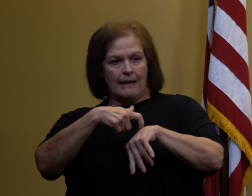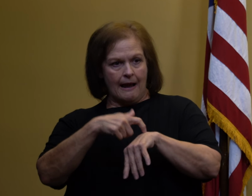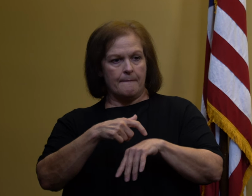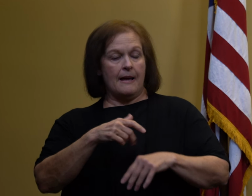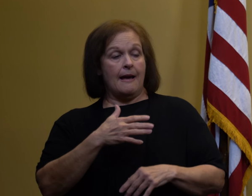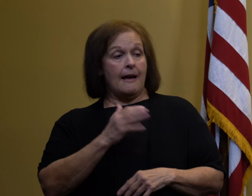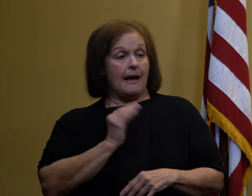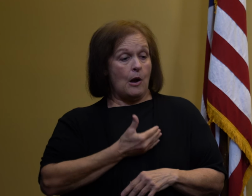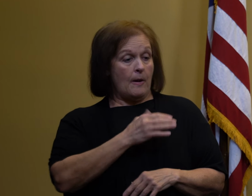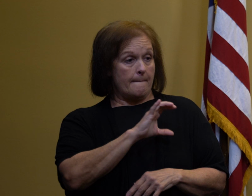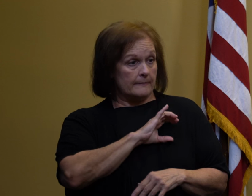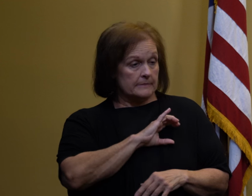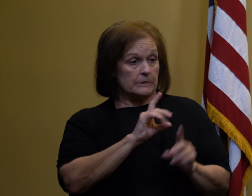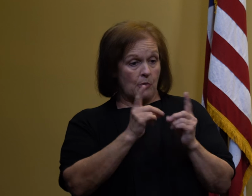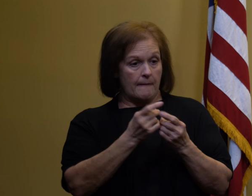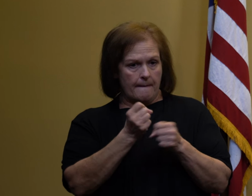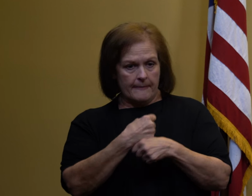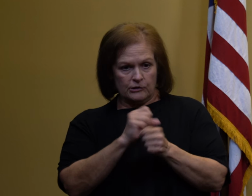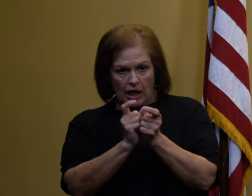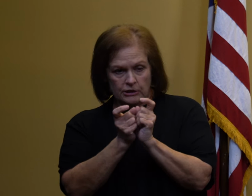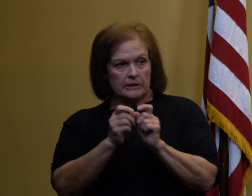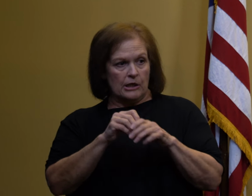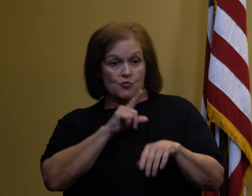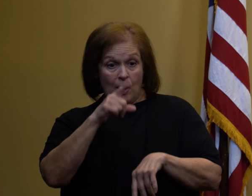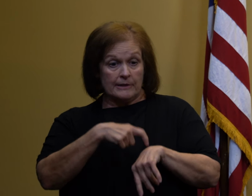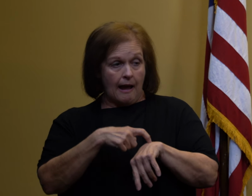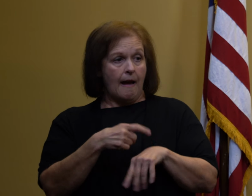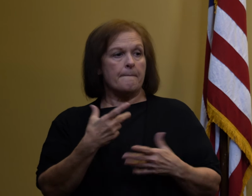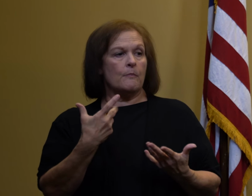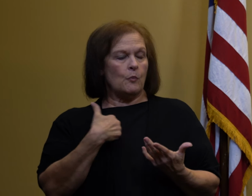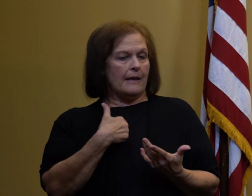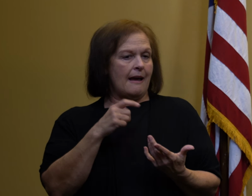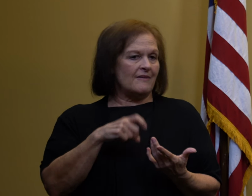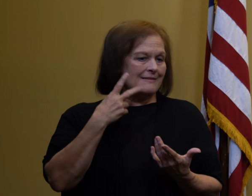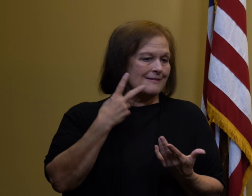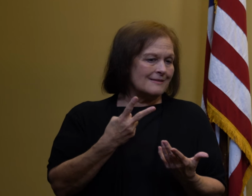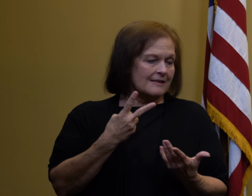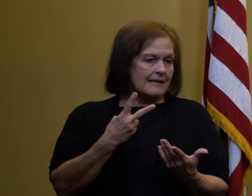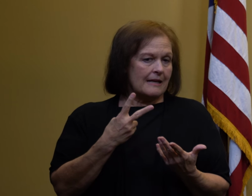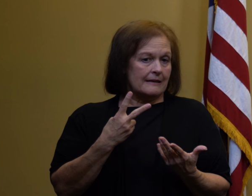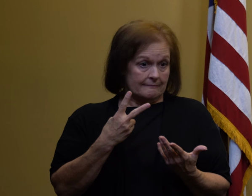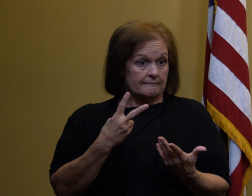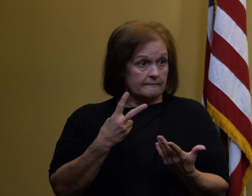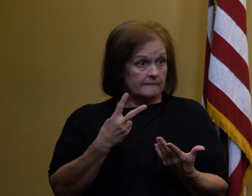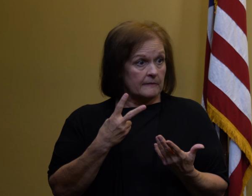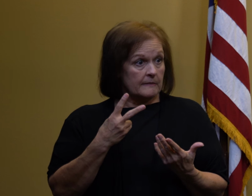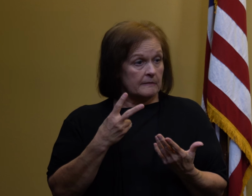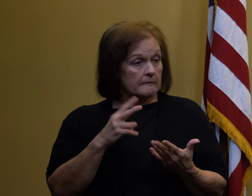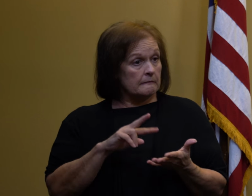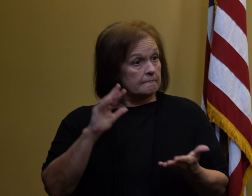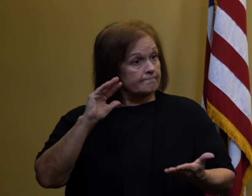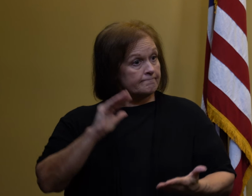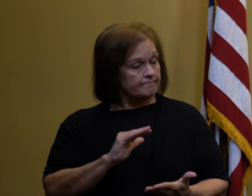department, our officers making adjustments in real time, and we've just seen how that has resulted in fewer